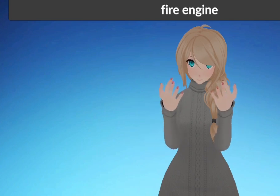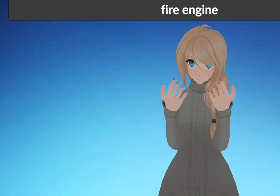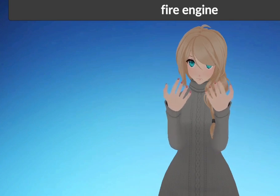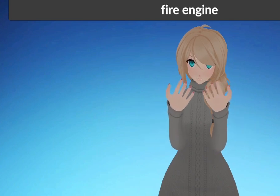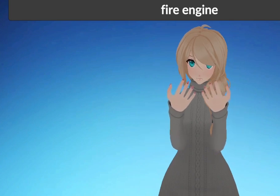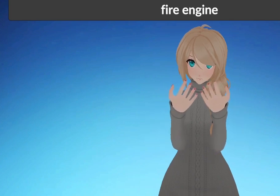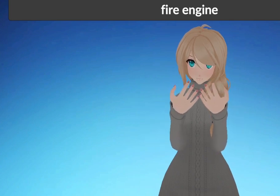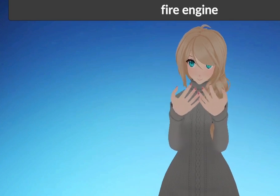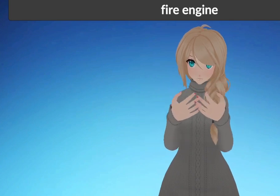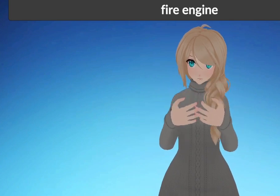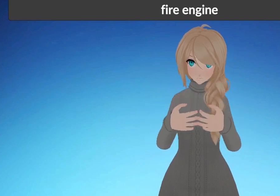from the